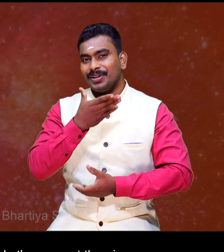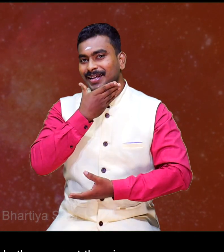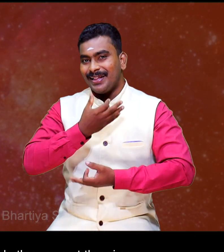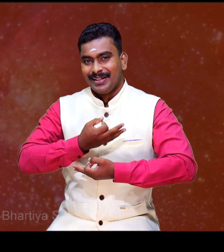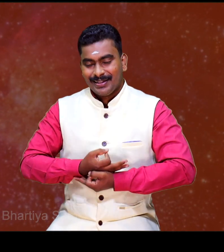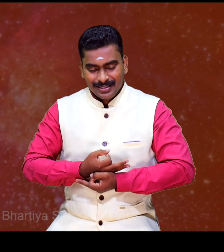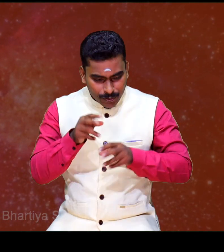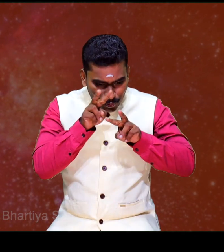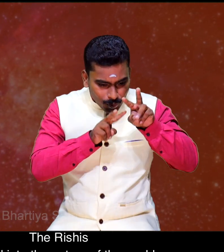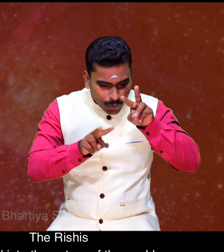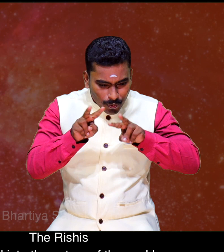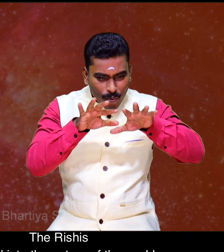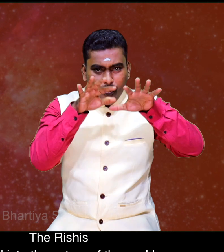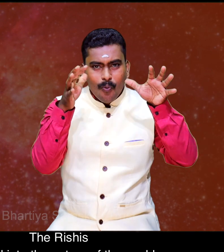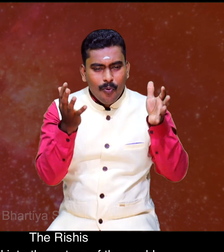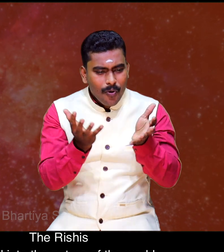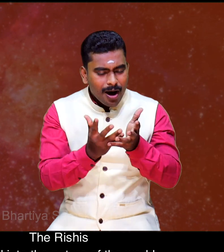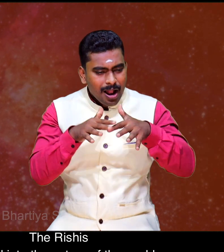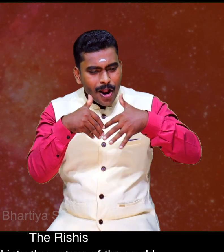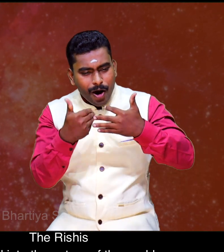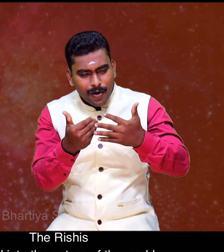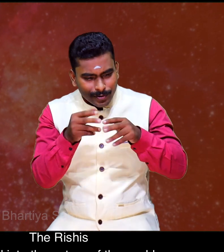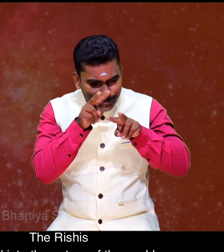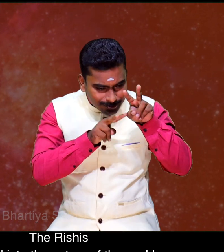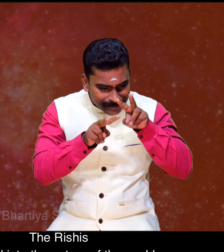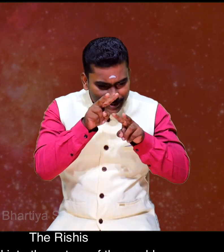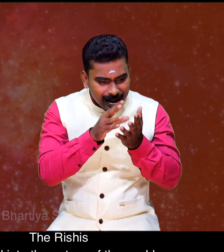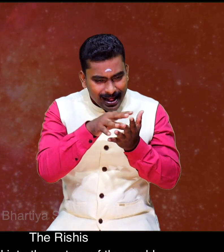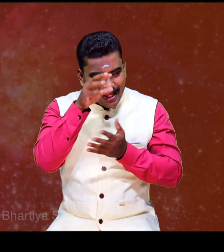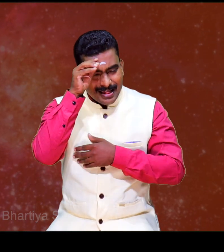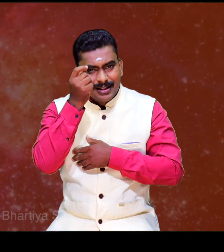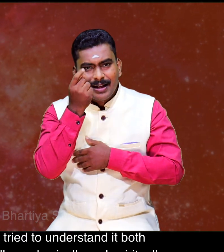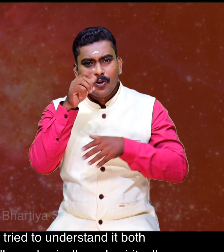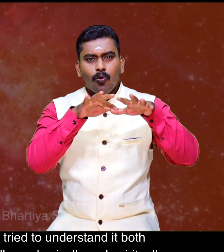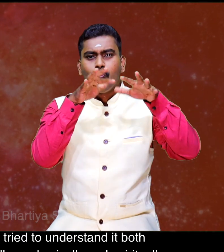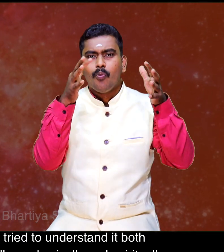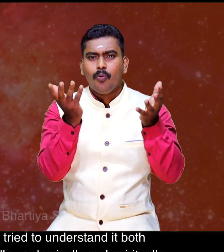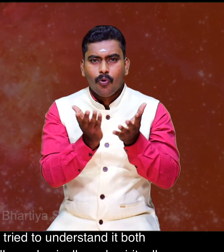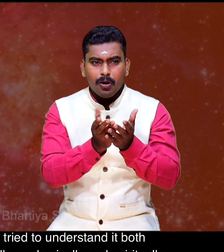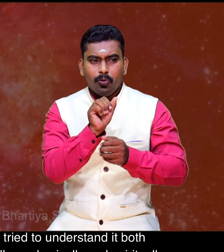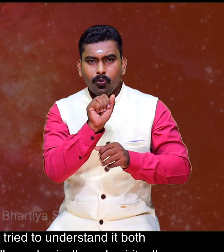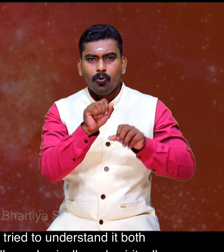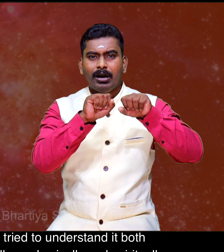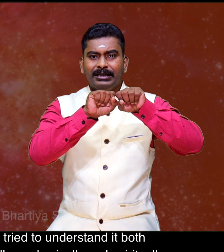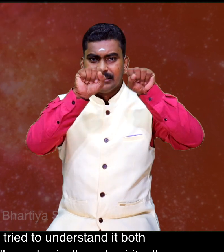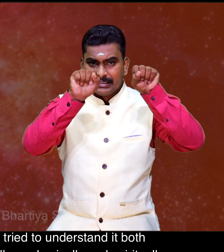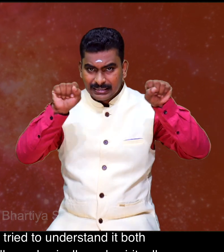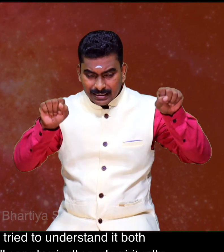theories. The rishis inquired into the nature of the world. They tried to understand it both